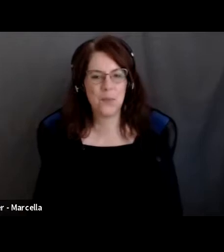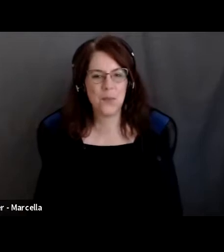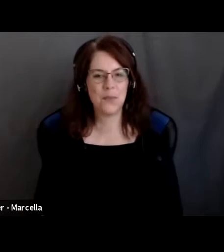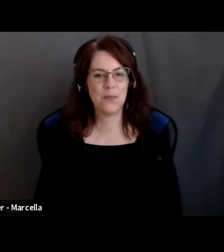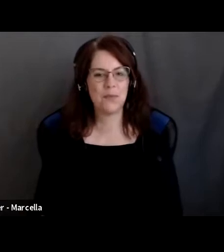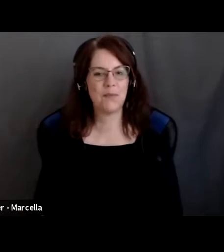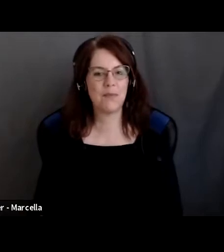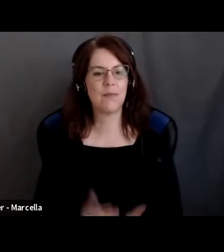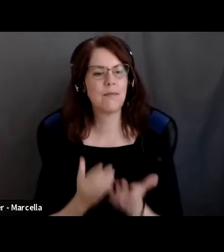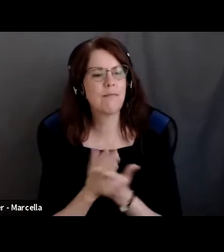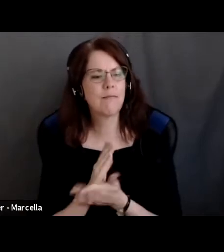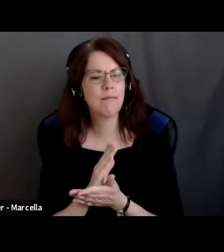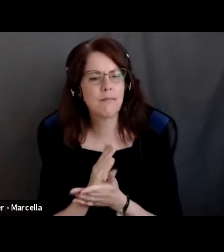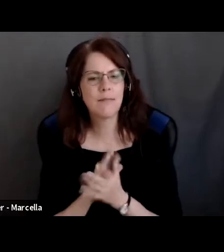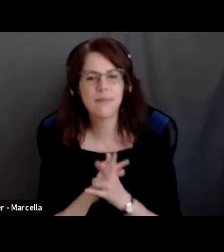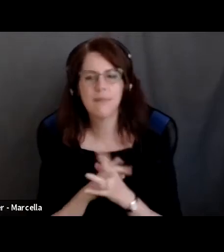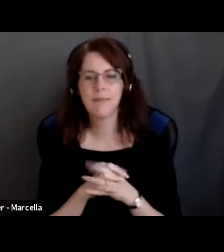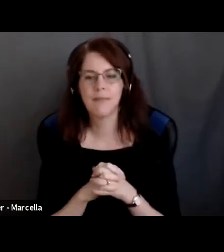All right.